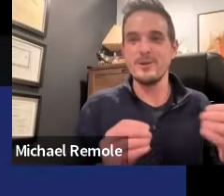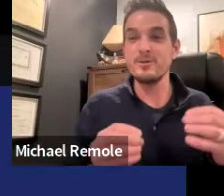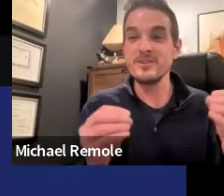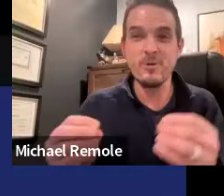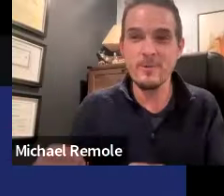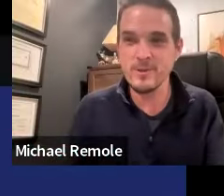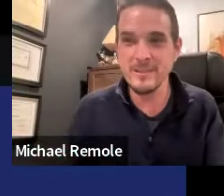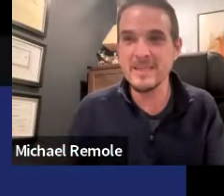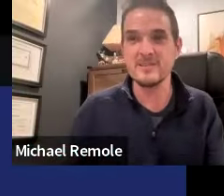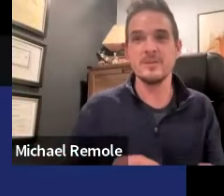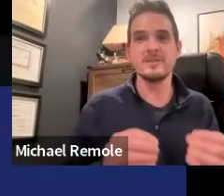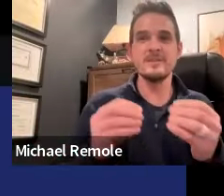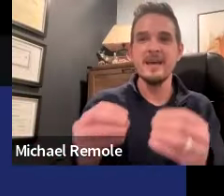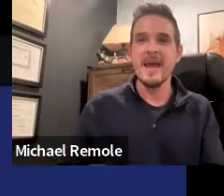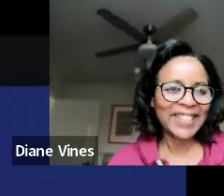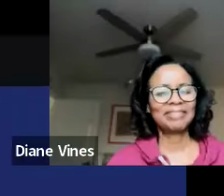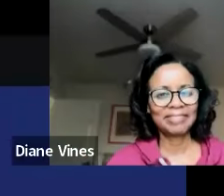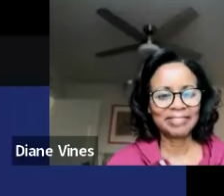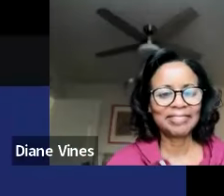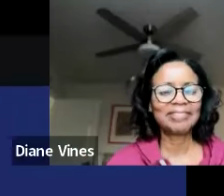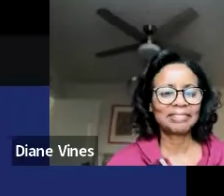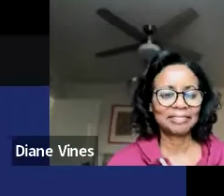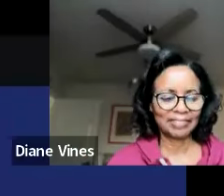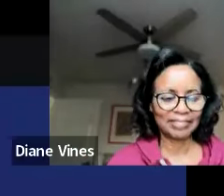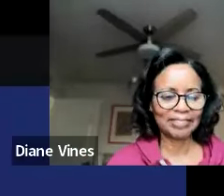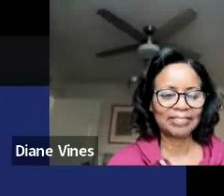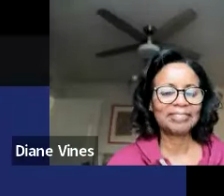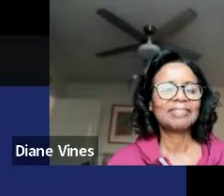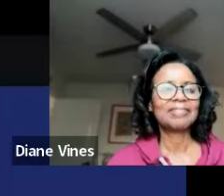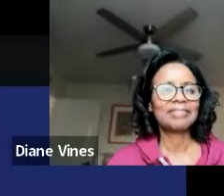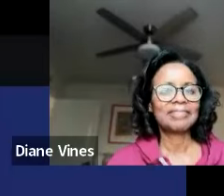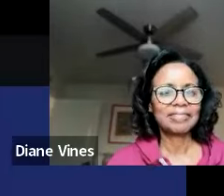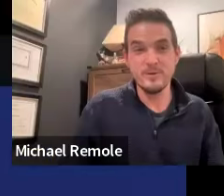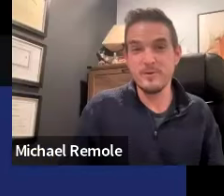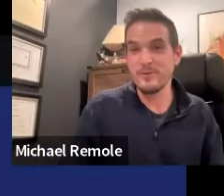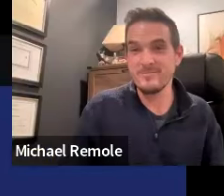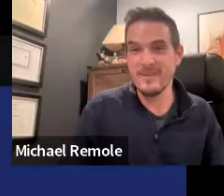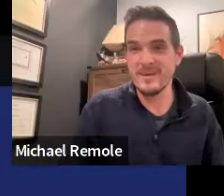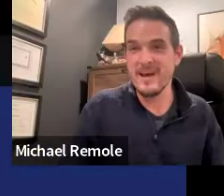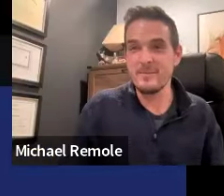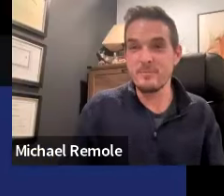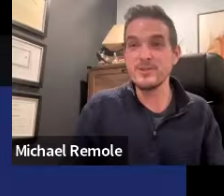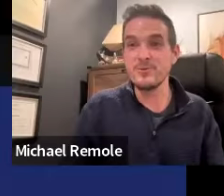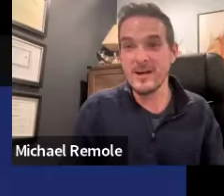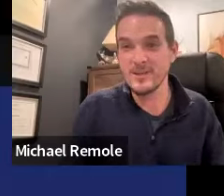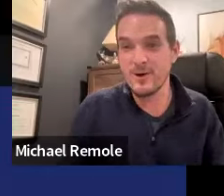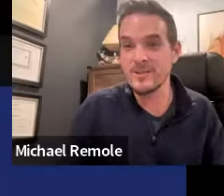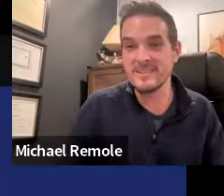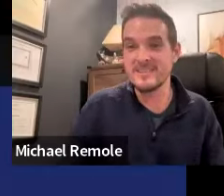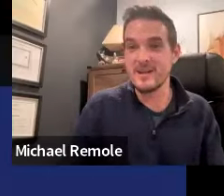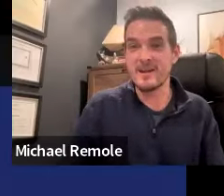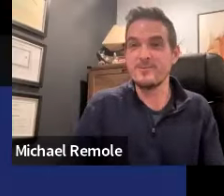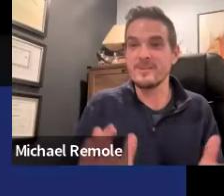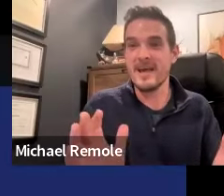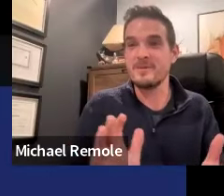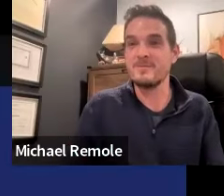reference during, this is why we're doing this, or this is how do we support you in this. And it's a beautiful thing. The preschool actually called